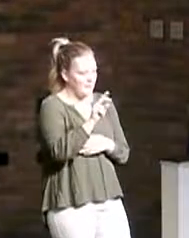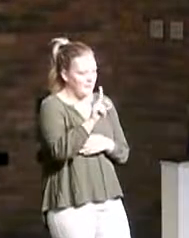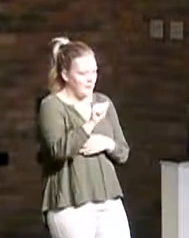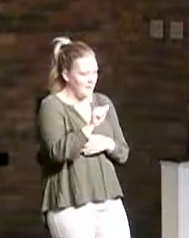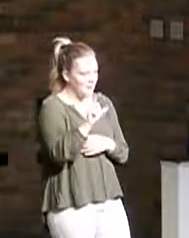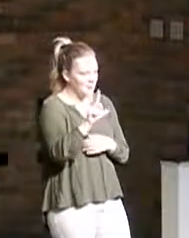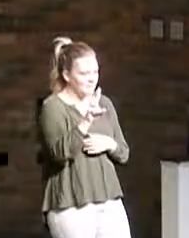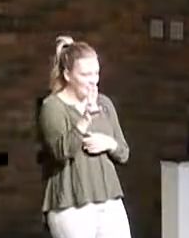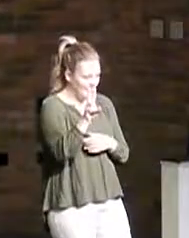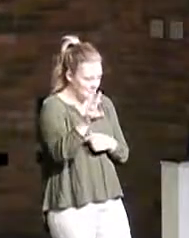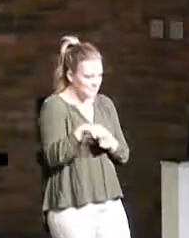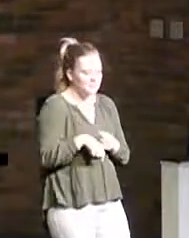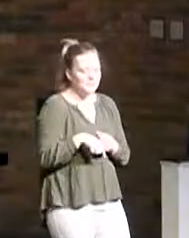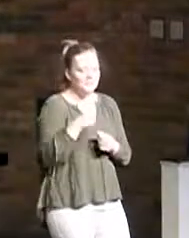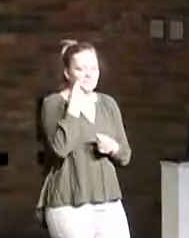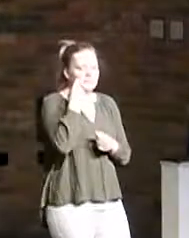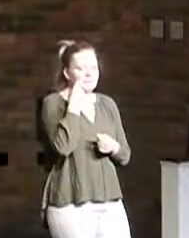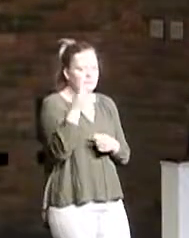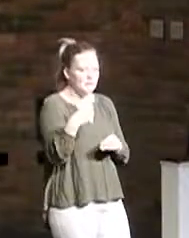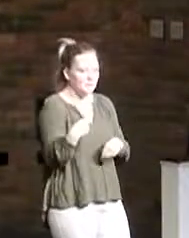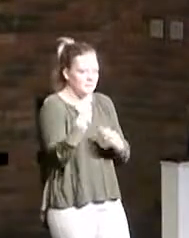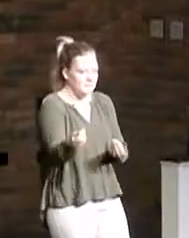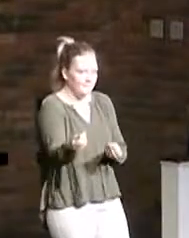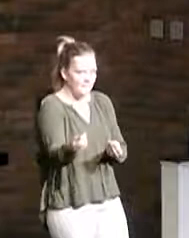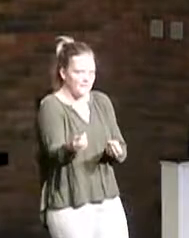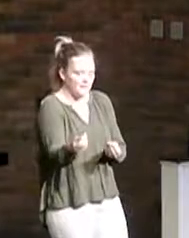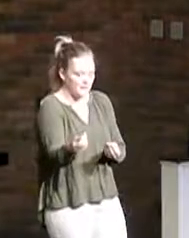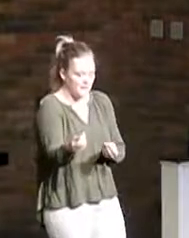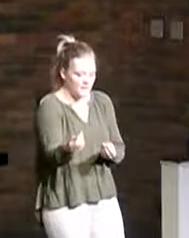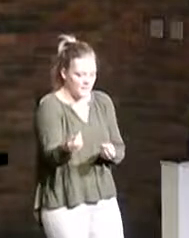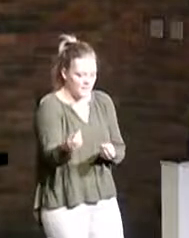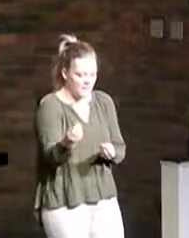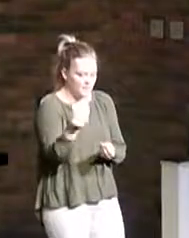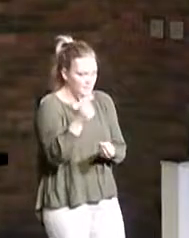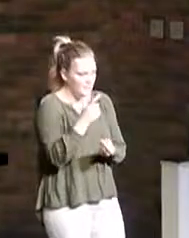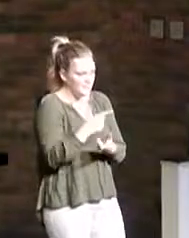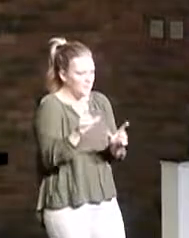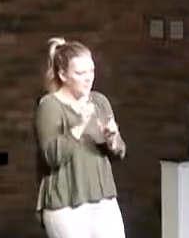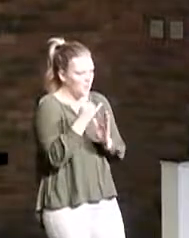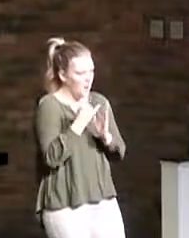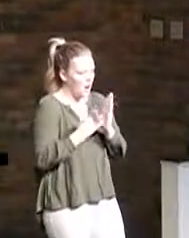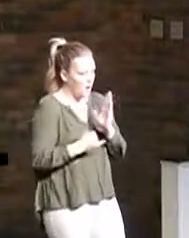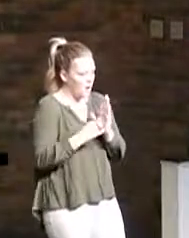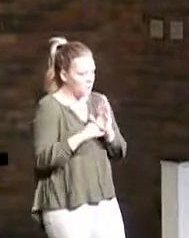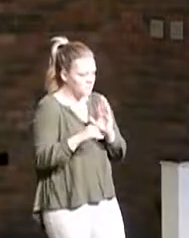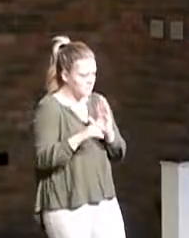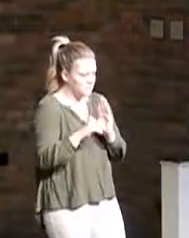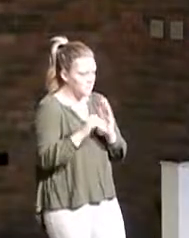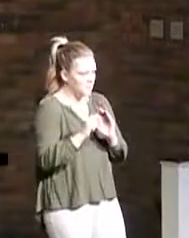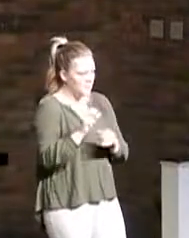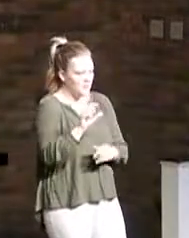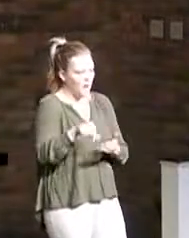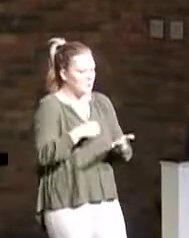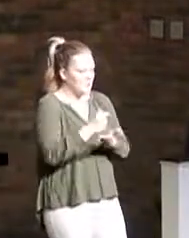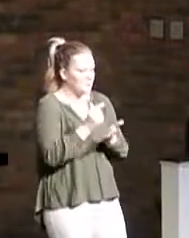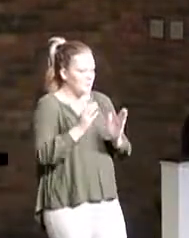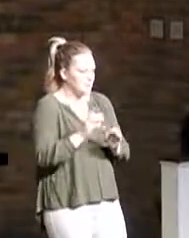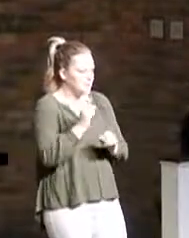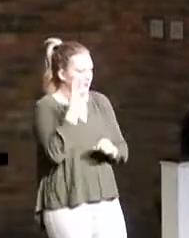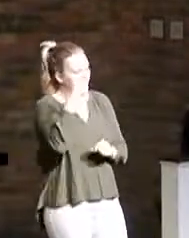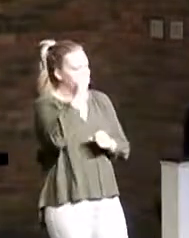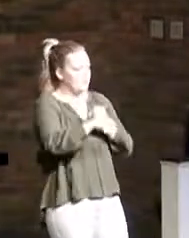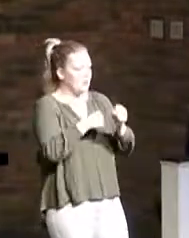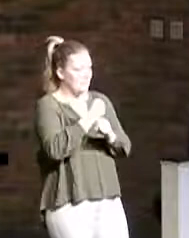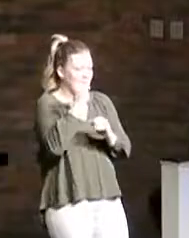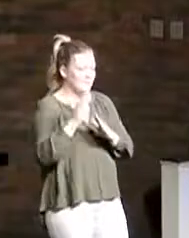recently, he was given the Liberal Arts Alumnus of the Year Award, which is like the highest, most